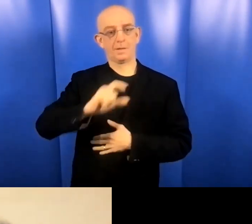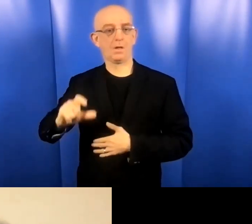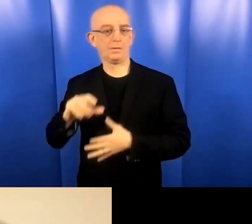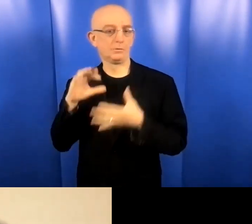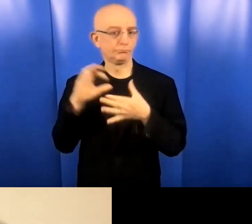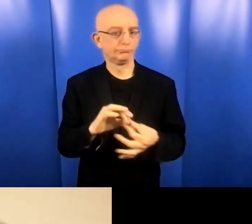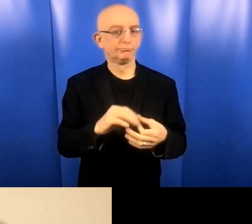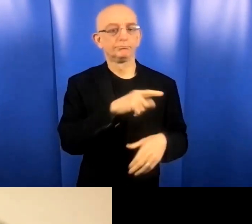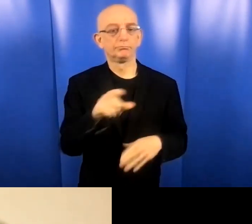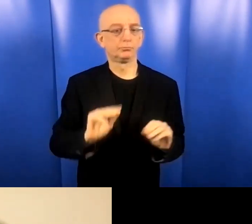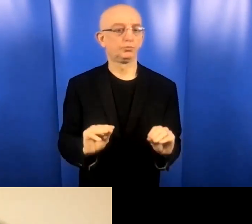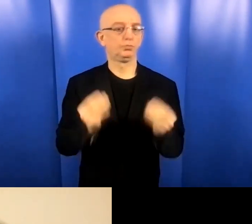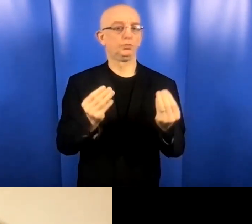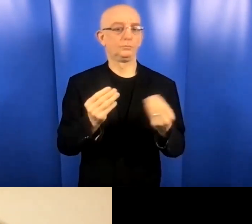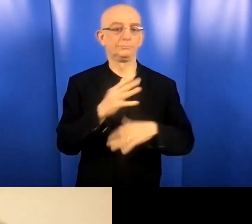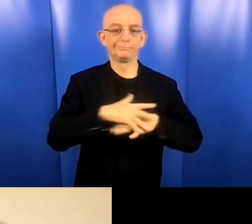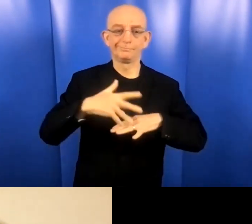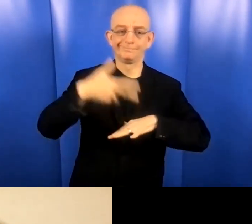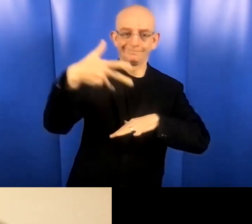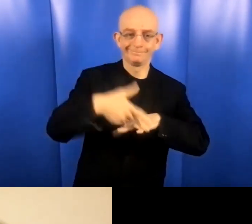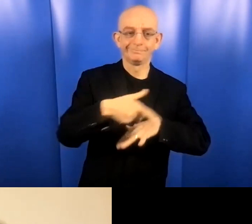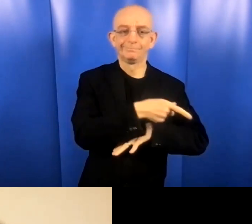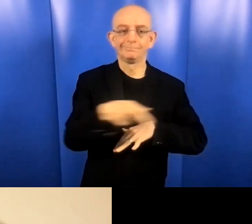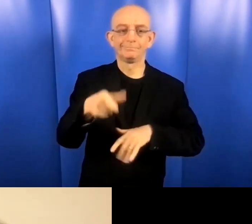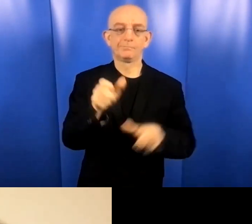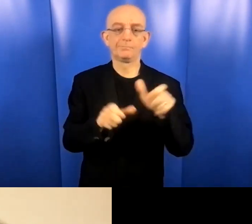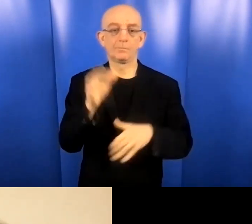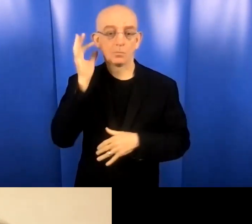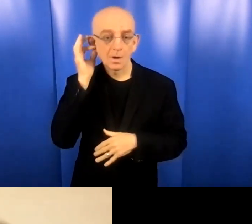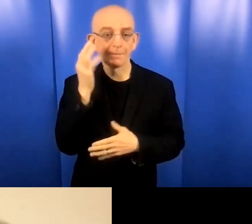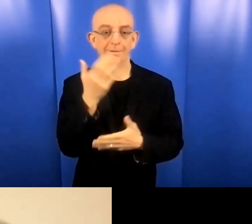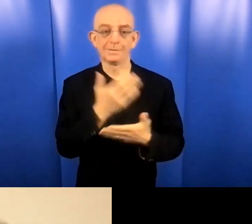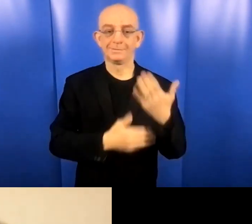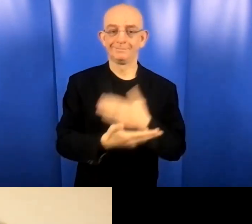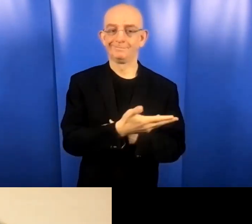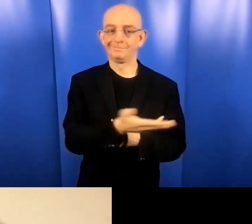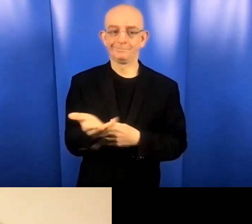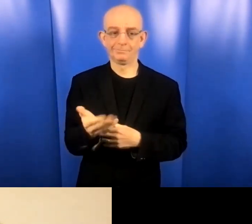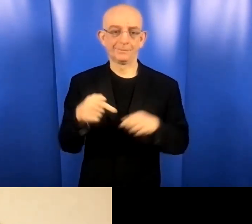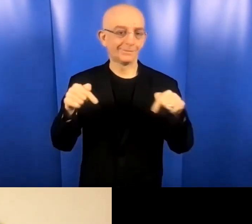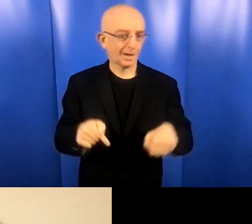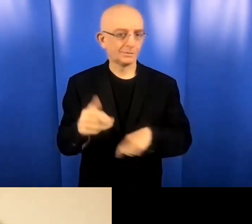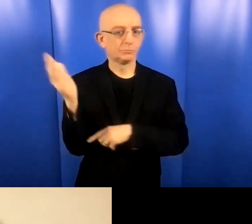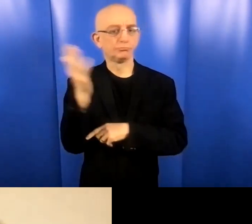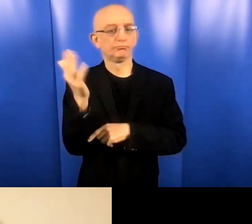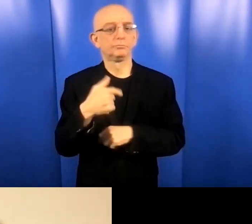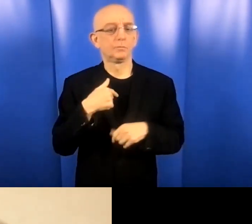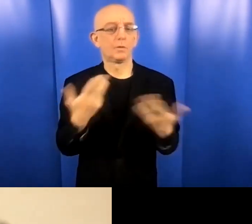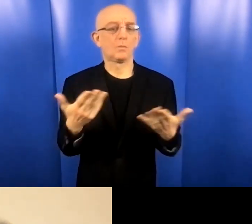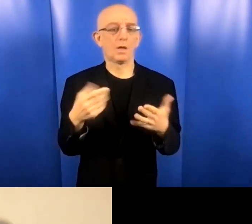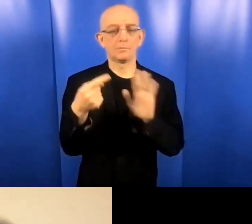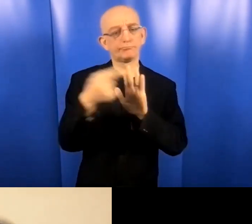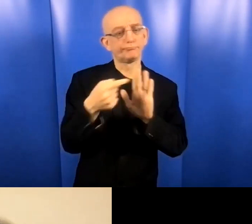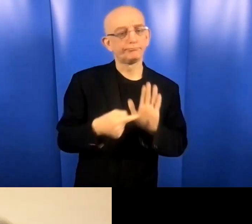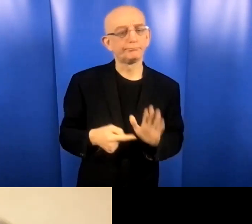more about the challenges and the perspectives from an intersectional lens. So I would be